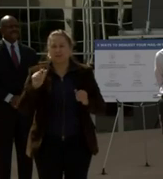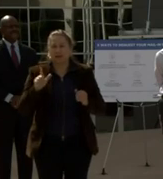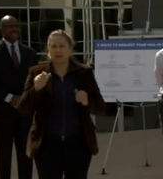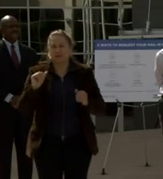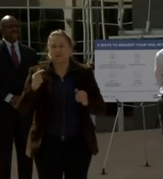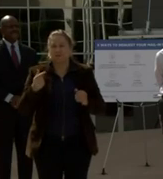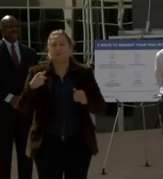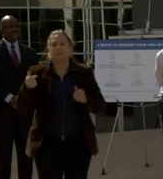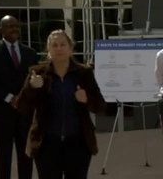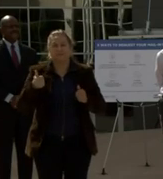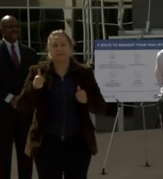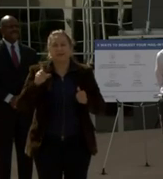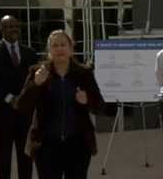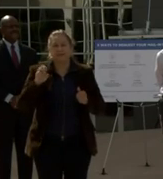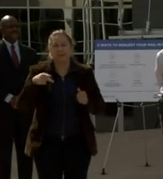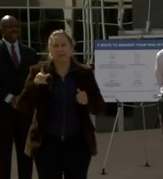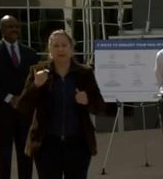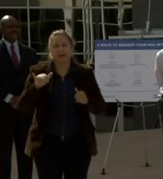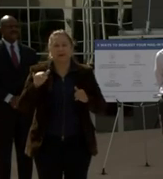George Valentine.